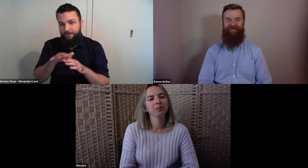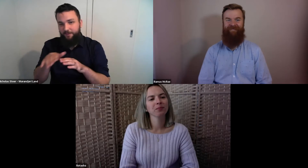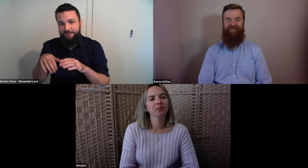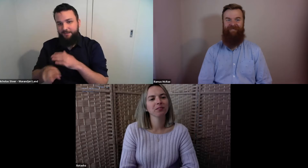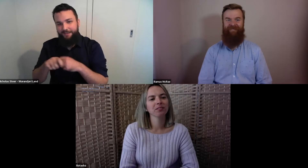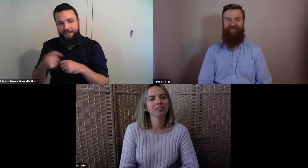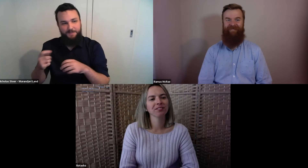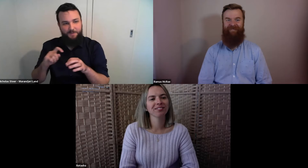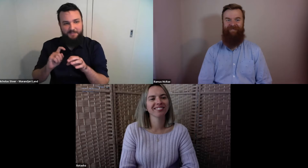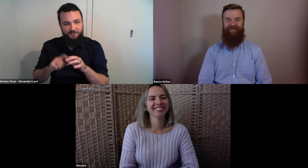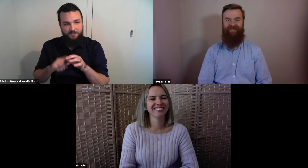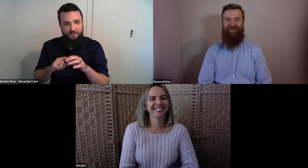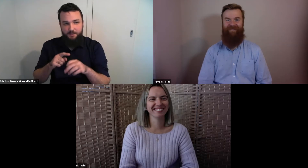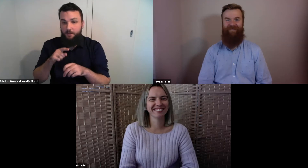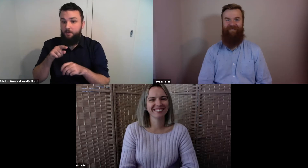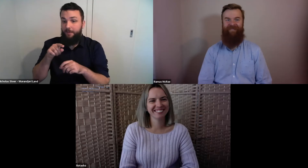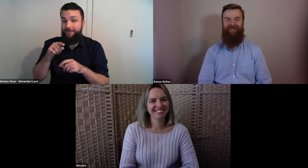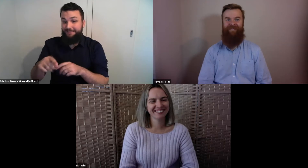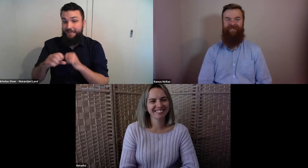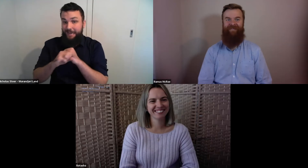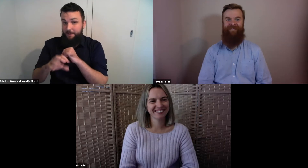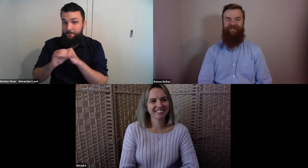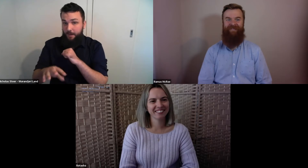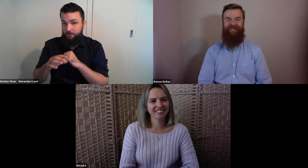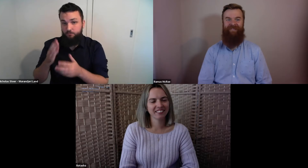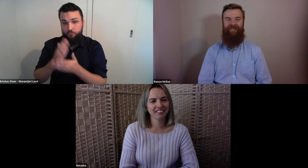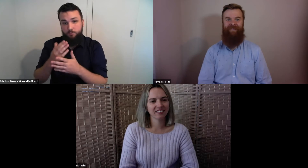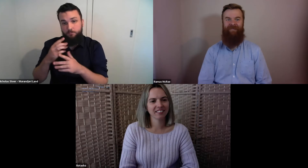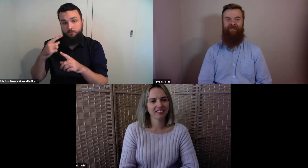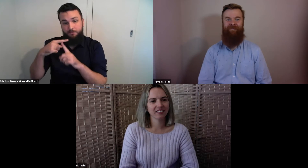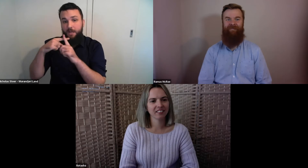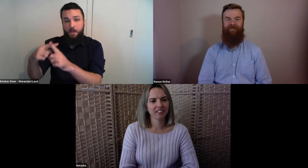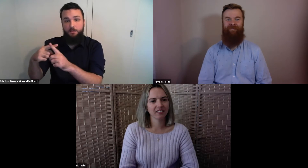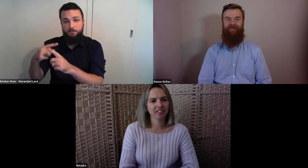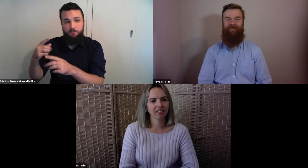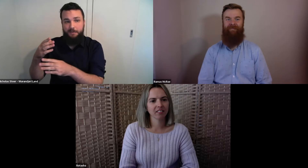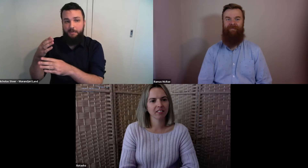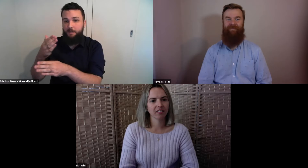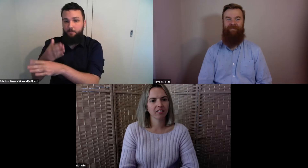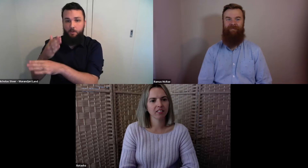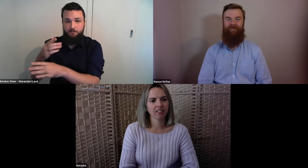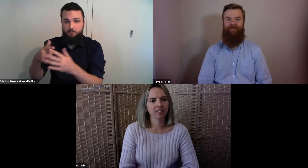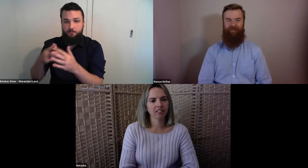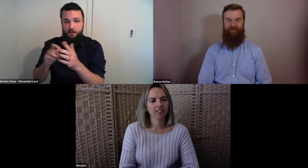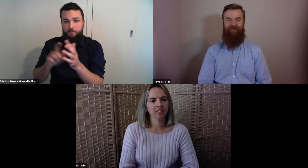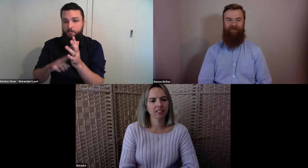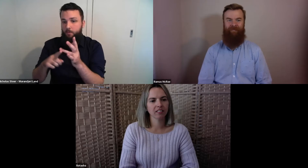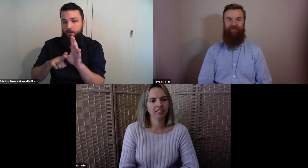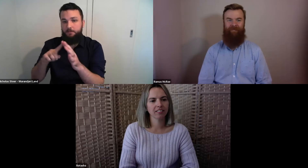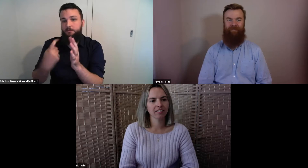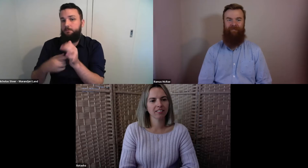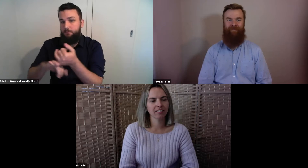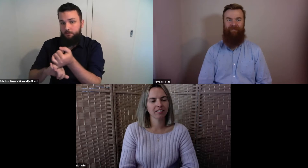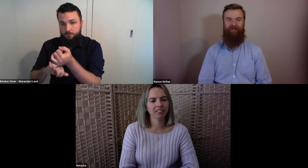They're both brilliant answers. And that kind of actually ties into my next question. So with the campaign, it's been targeted